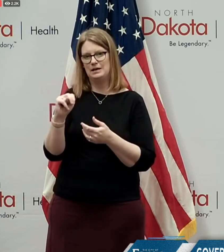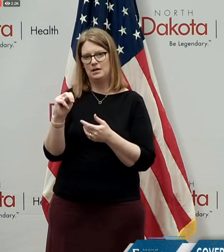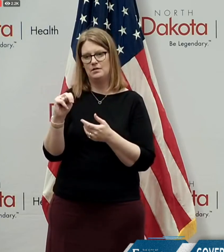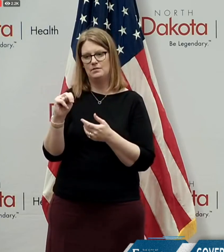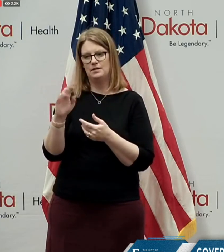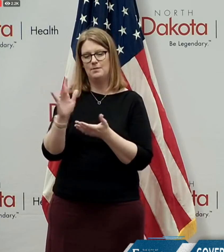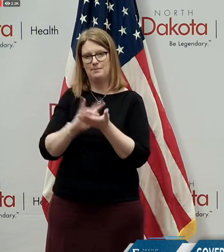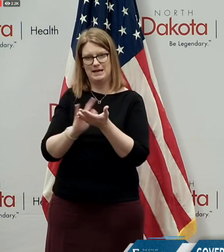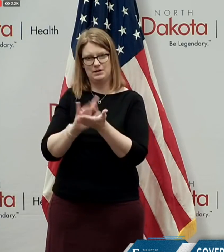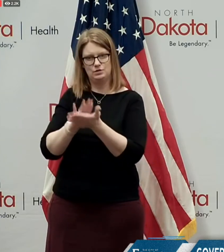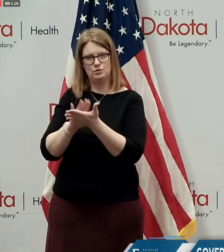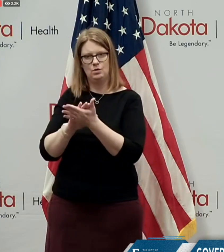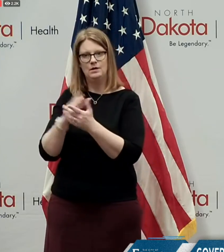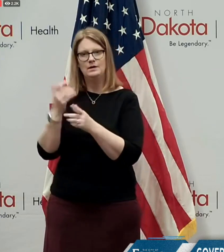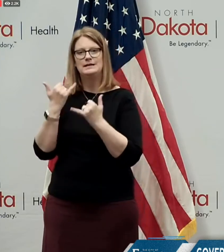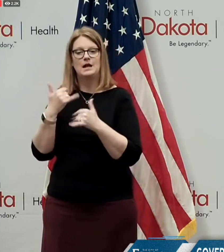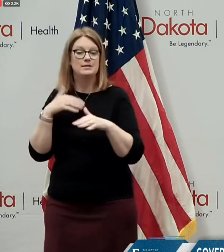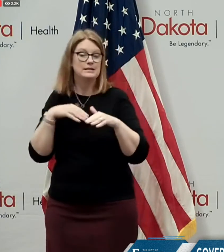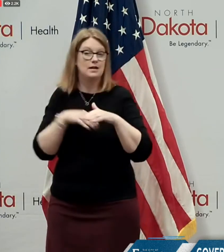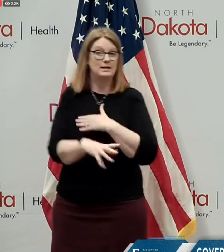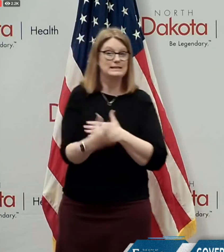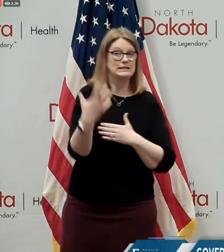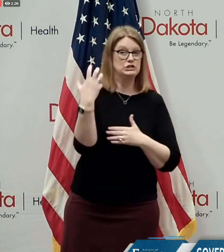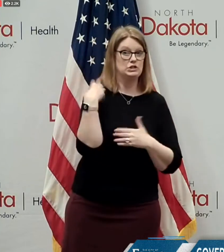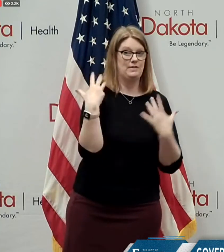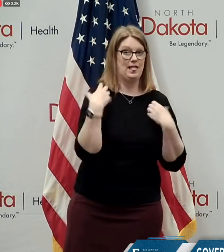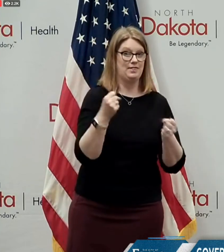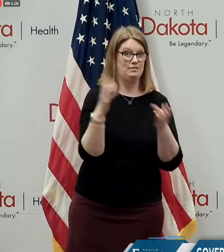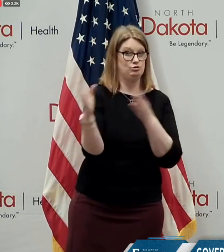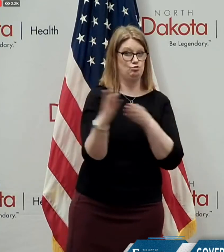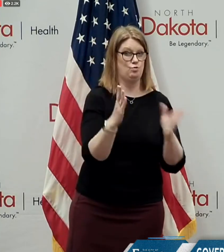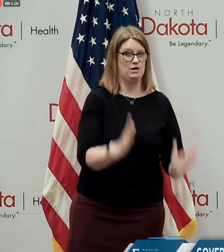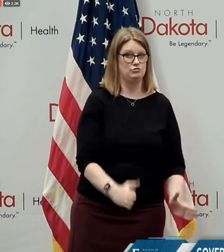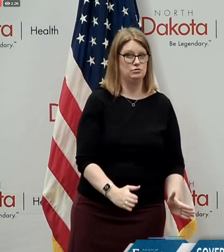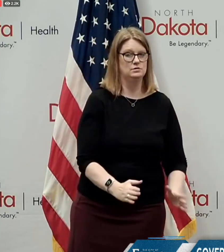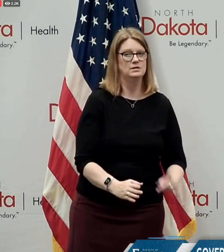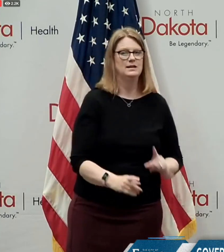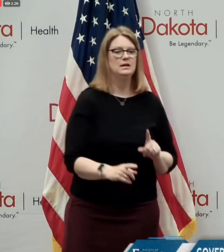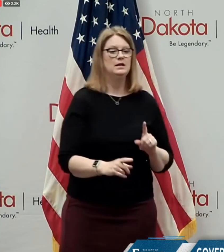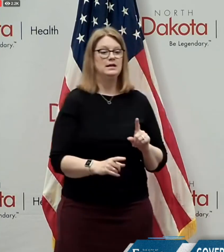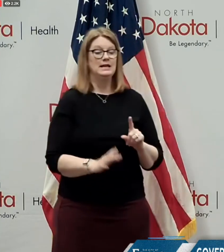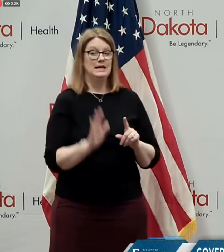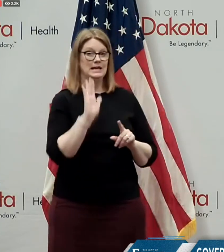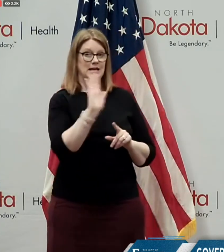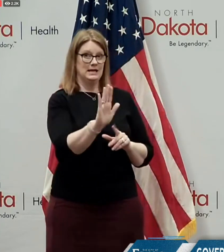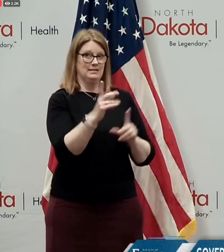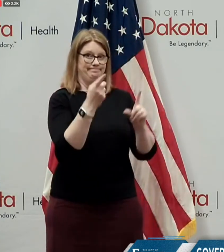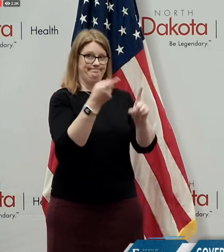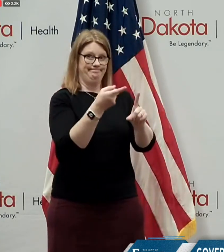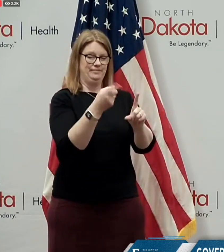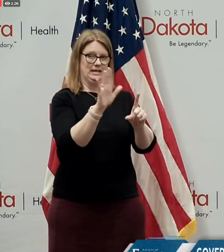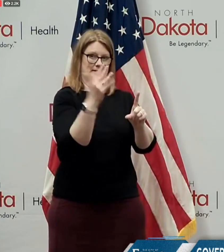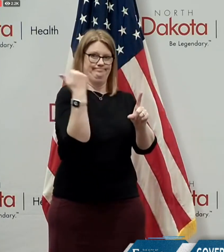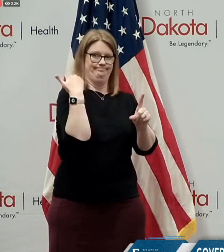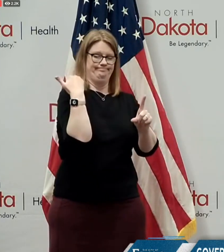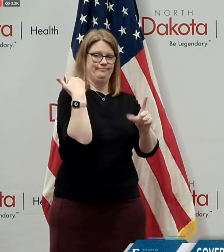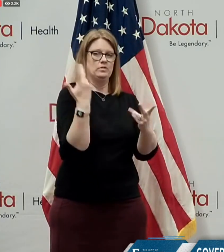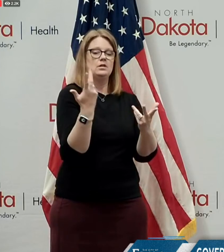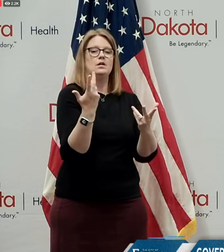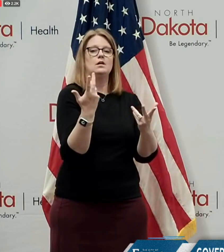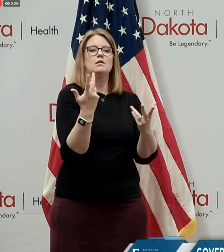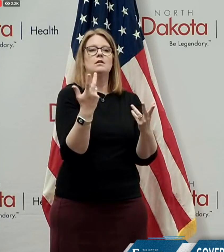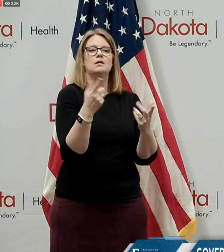Dakota, coming in as the Chief Health Strategist. Part of the charter of what he's working on includes not